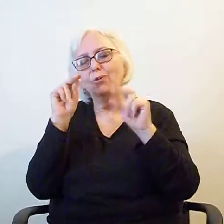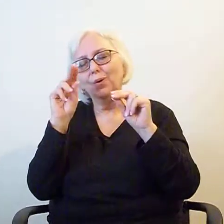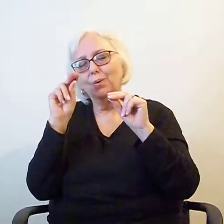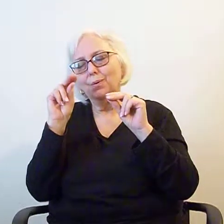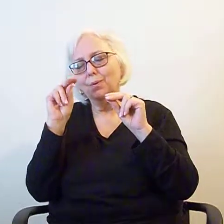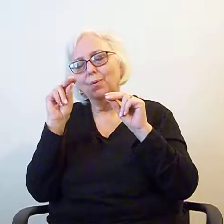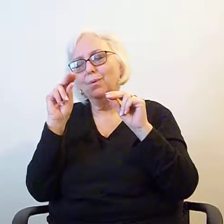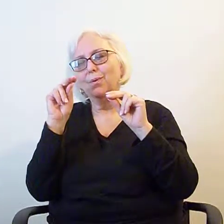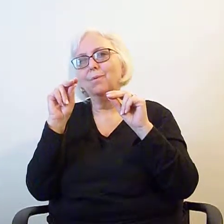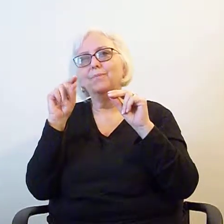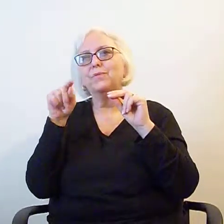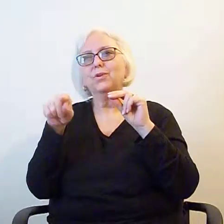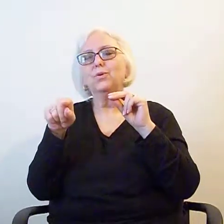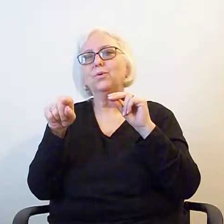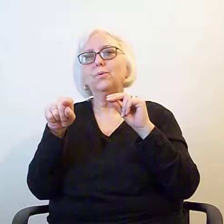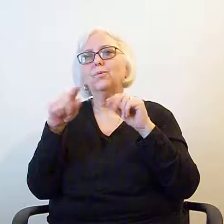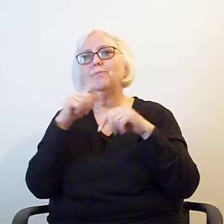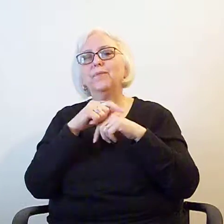to you, the reporter.